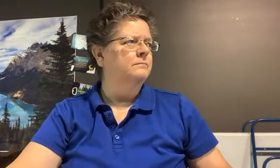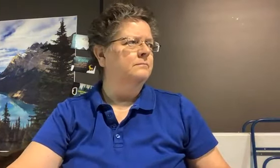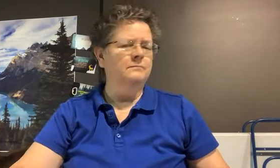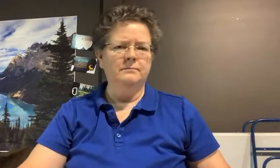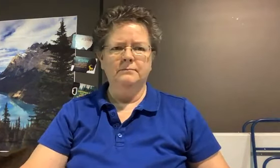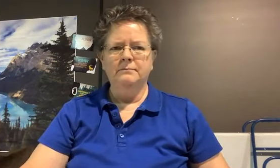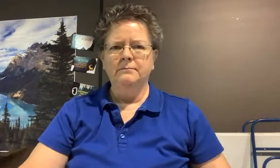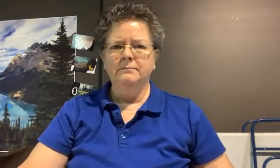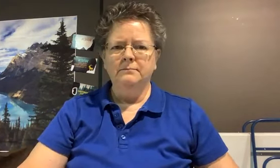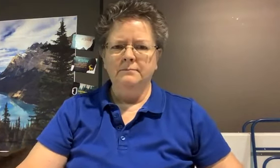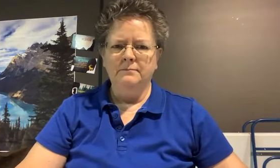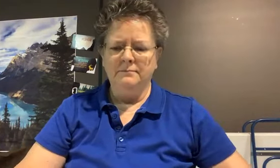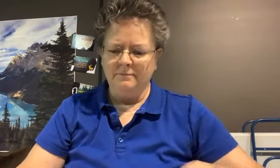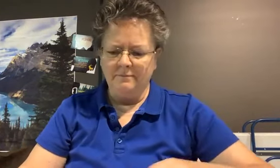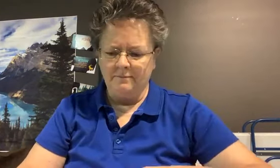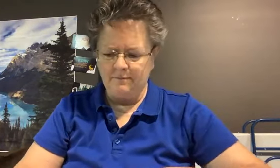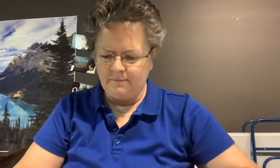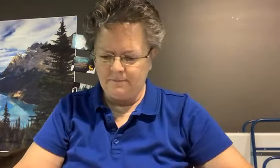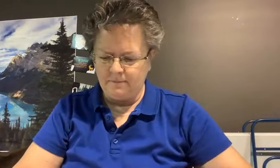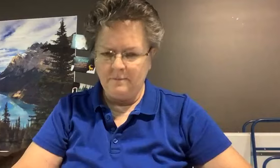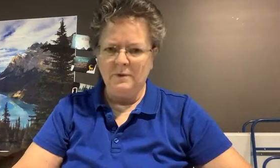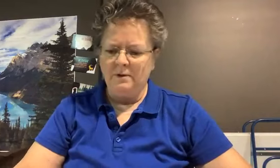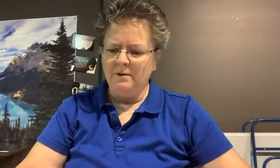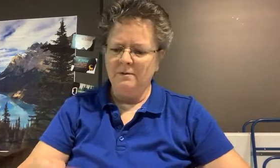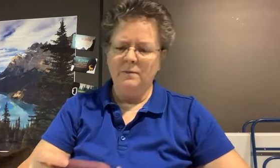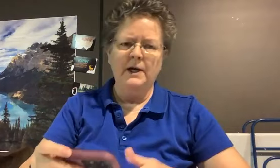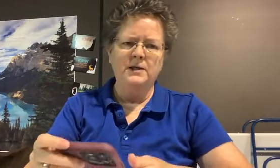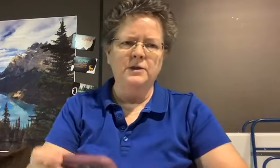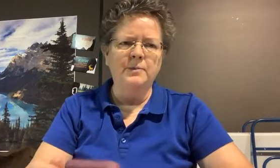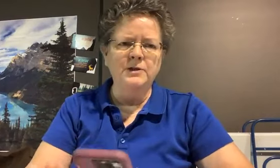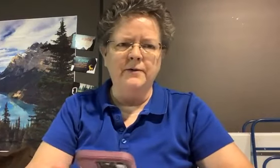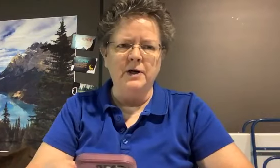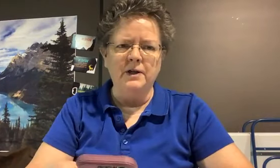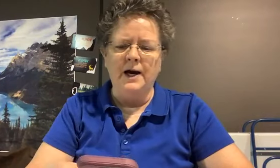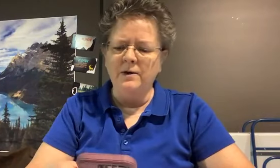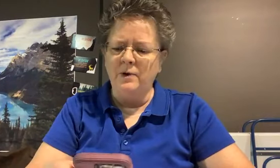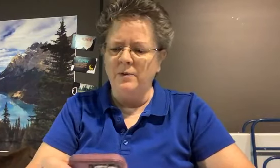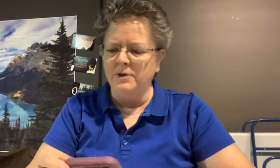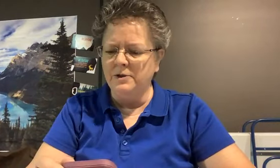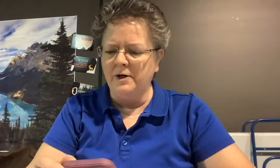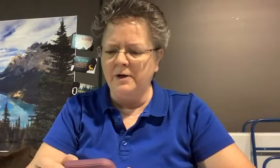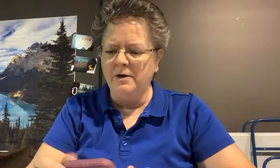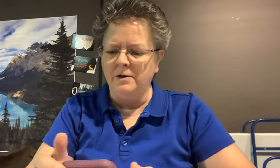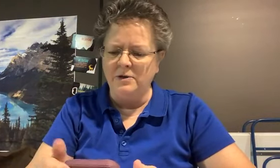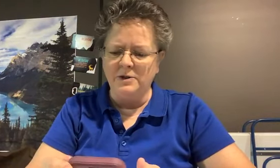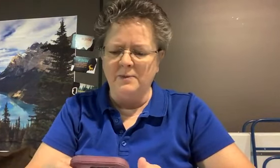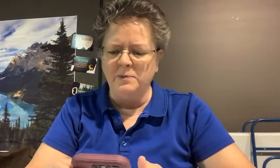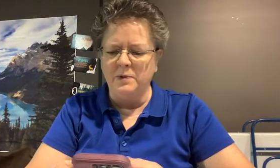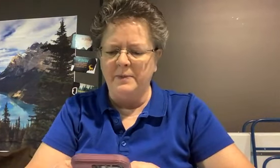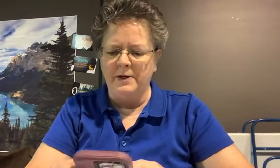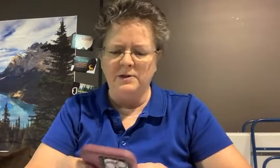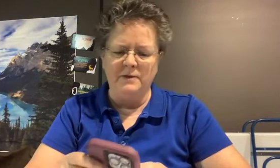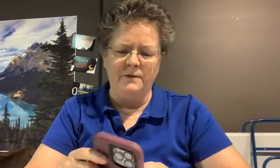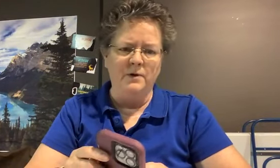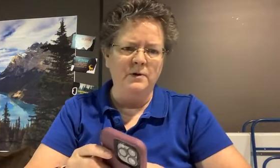Yeah, but if you get shingles. You'll regret it. You'll regret that. We will start here in just a couple more minutes. And how